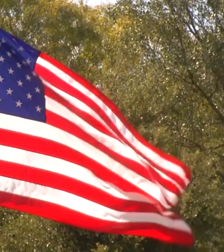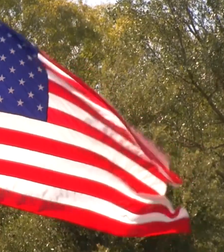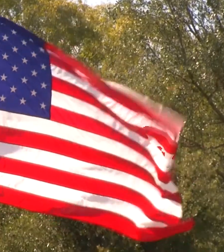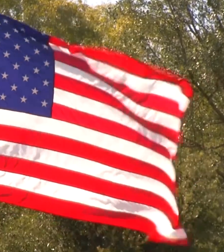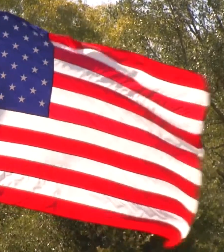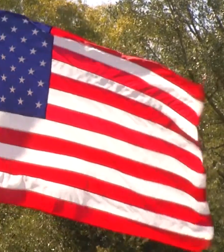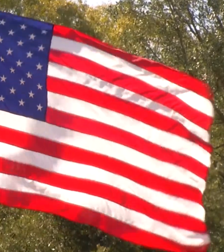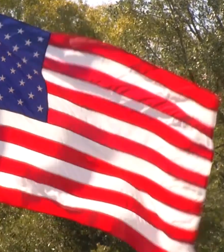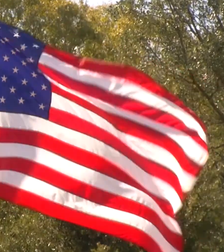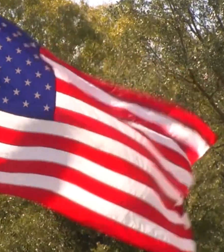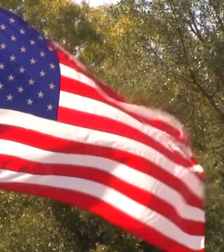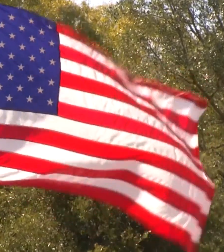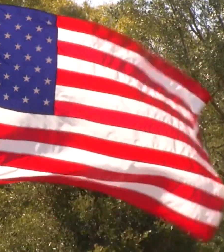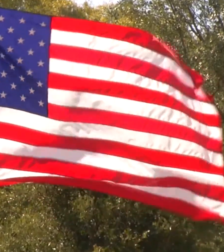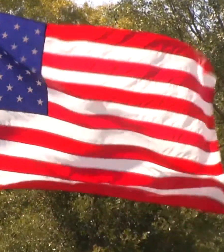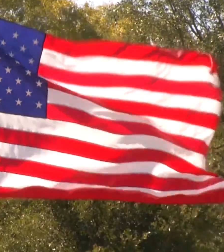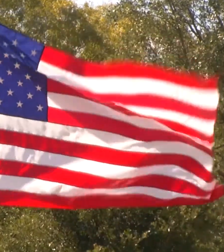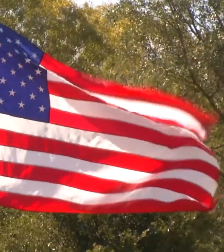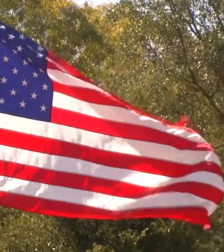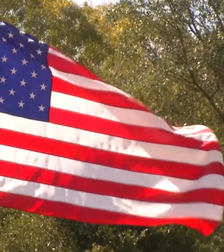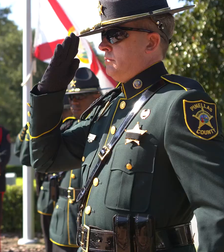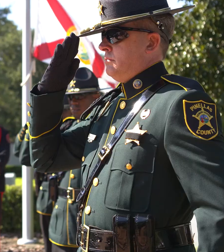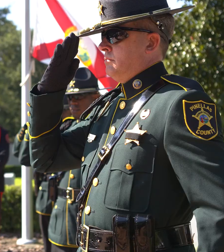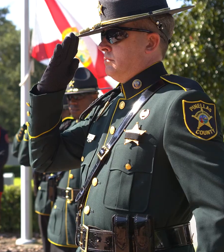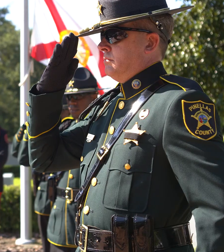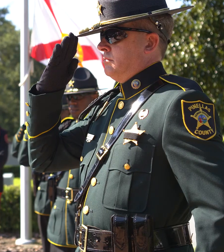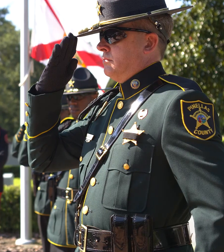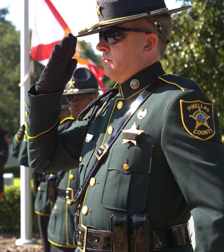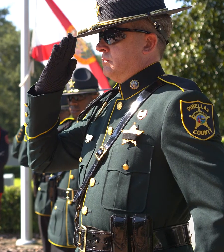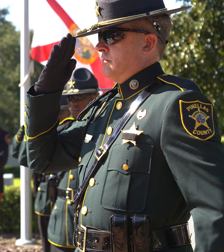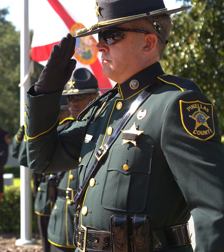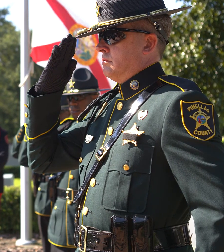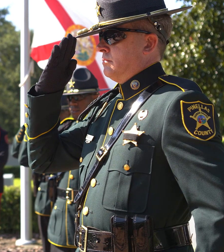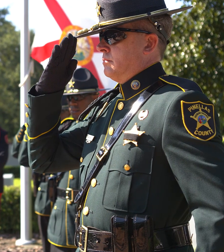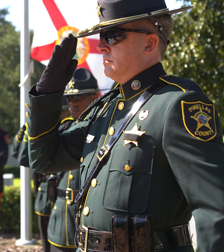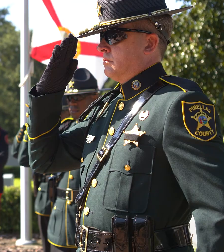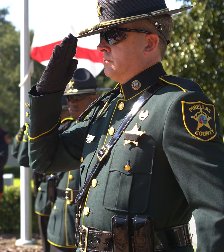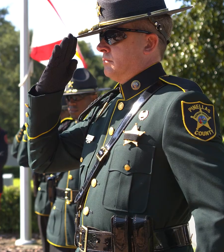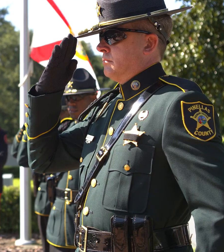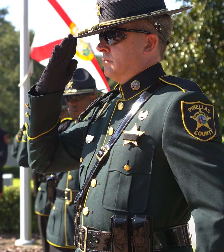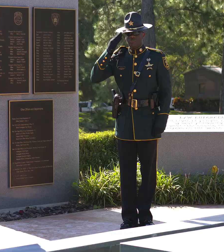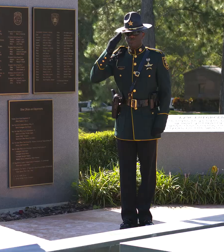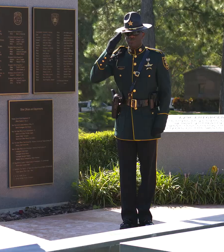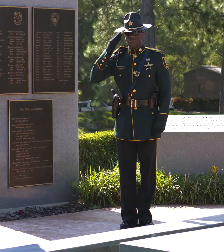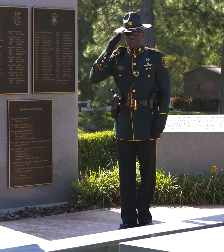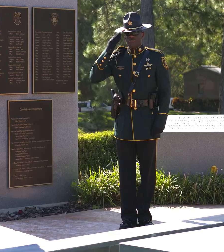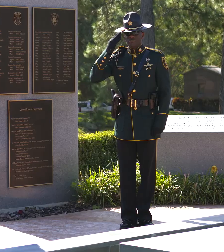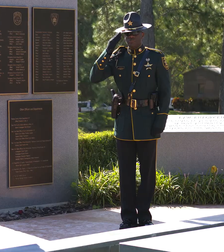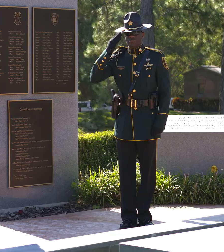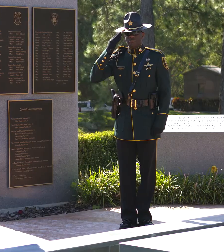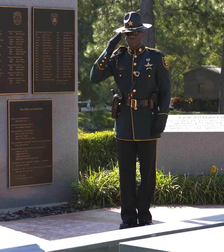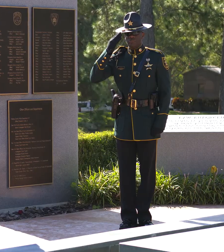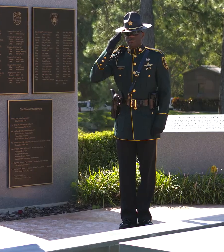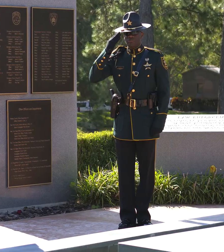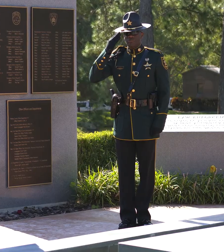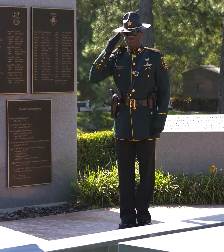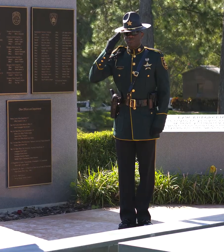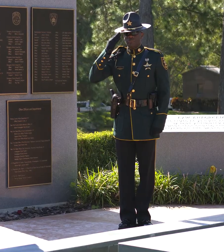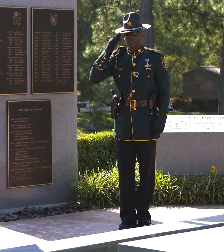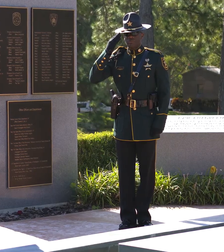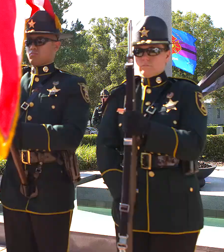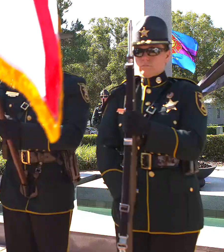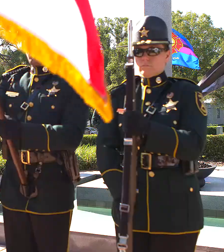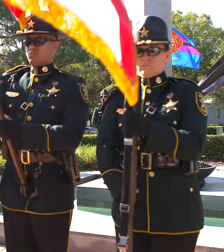I pledge allegiance to the flag of the United States of America and to the republic for which it